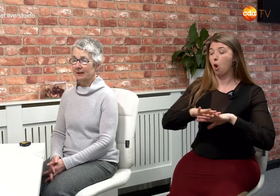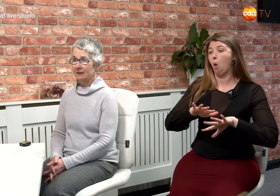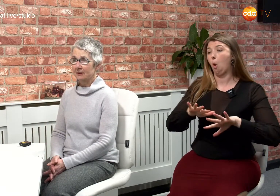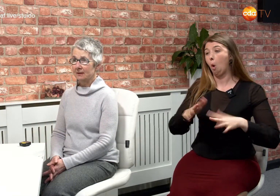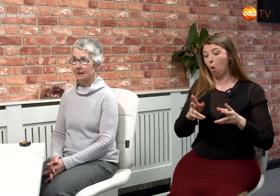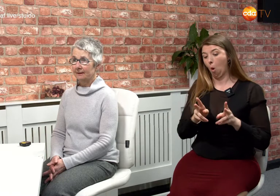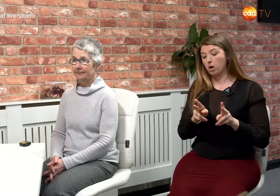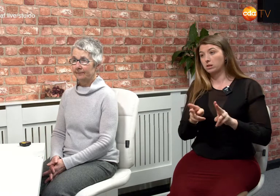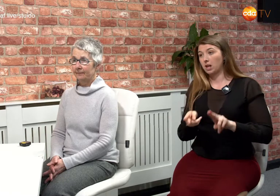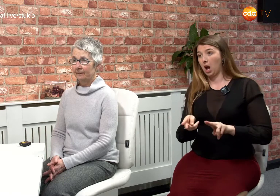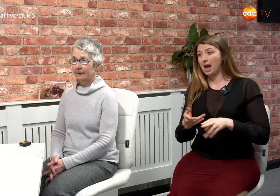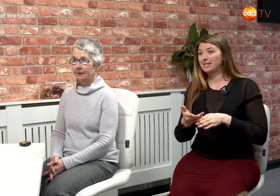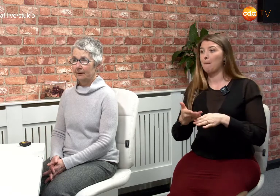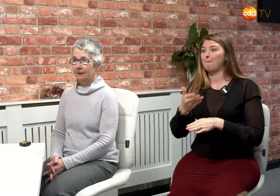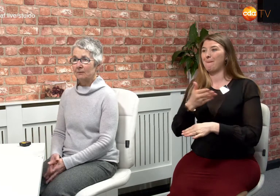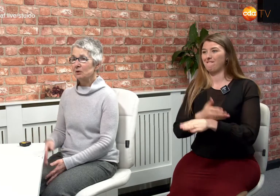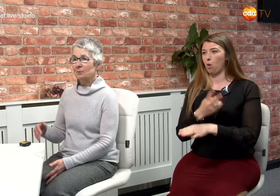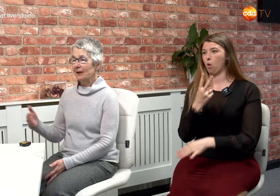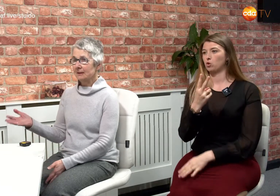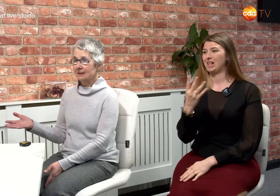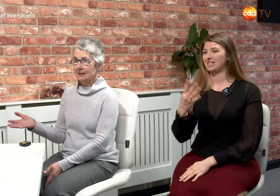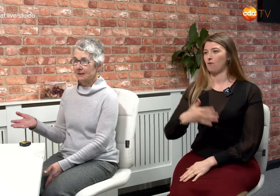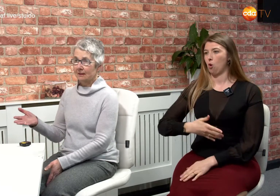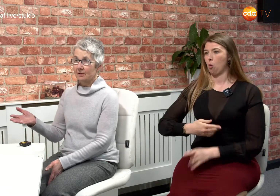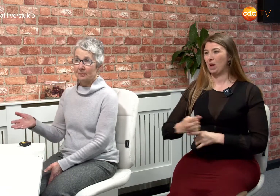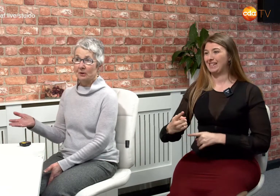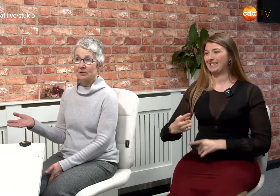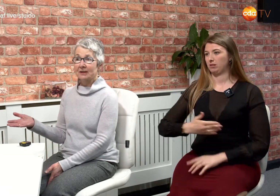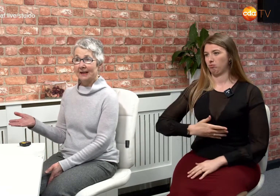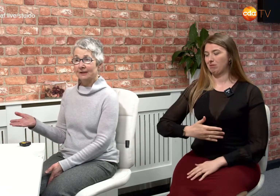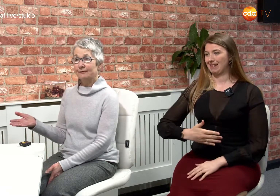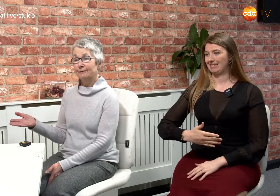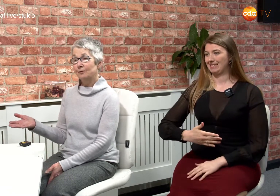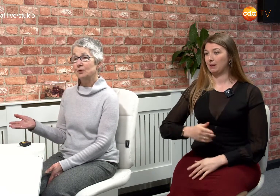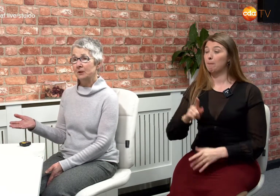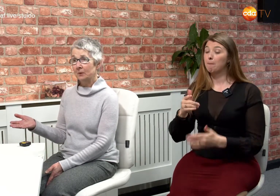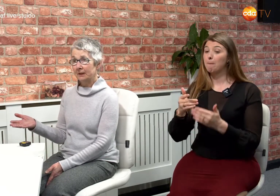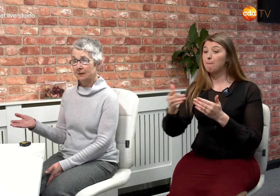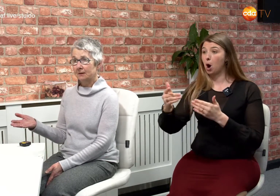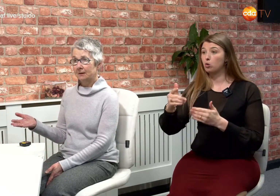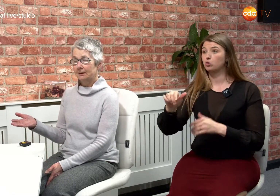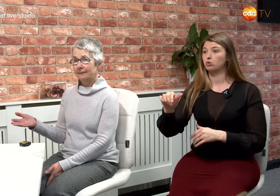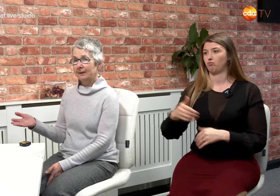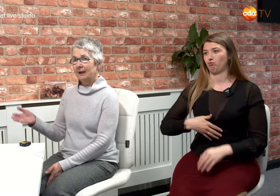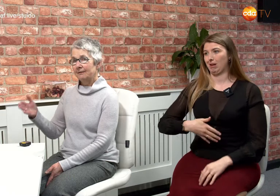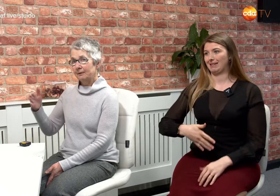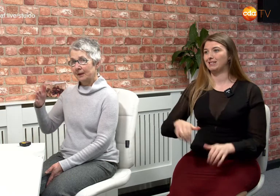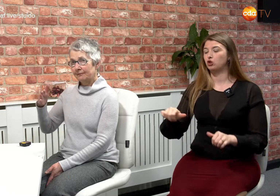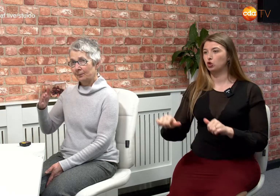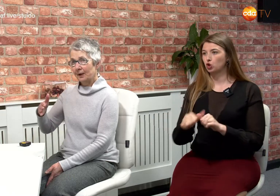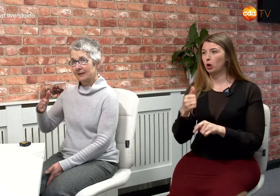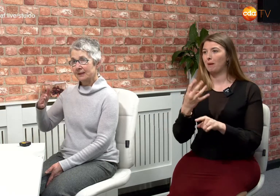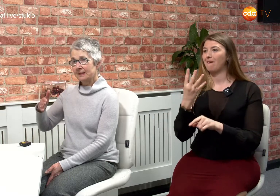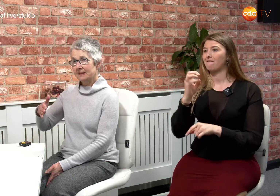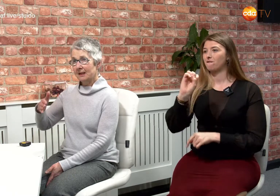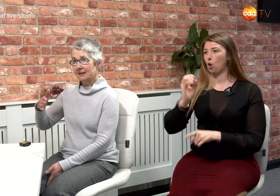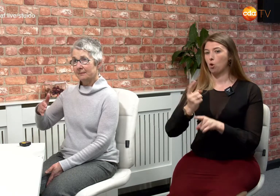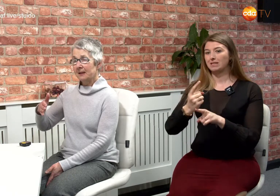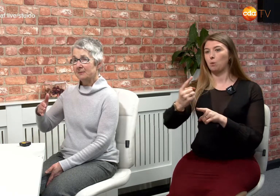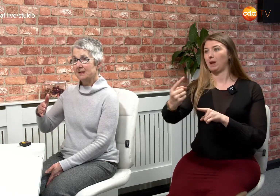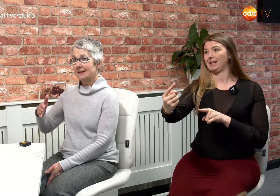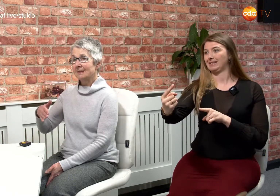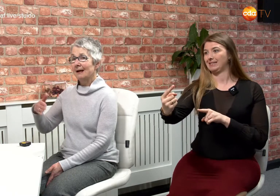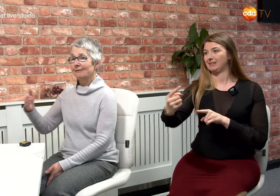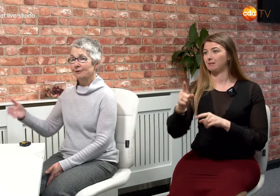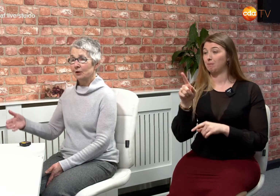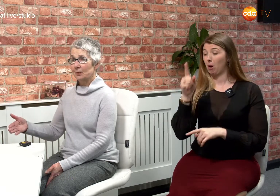weeks of pregnancy. Most pregnancies are supposed to last for 40 weeks. If a pregnancy dies,